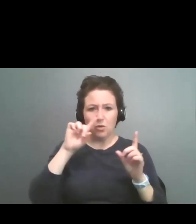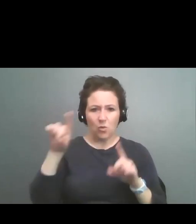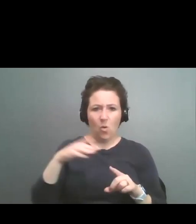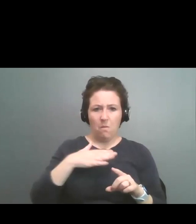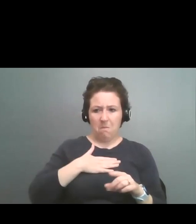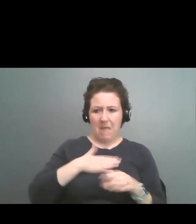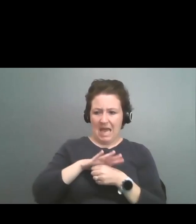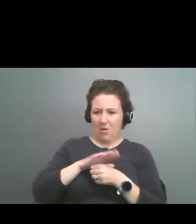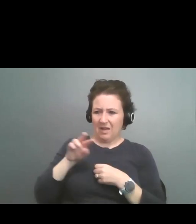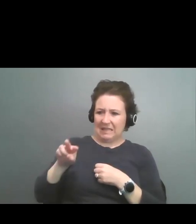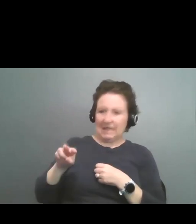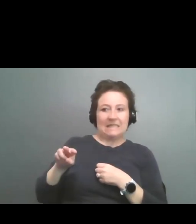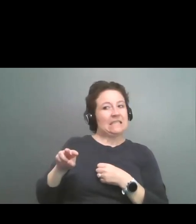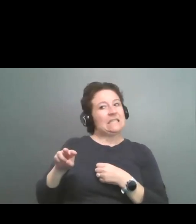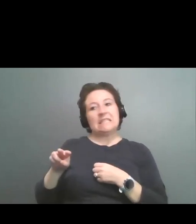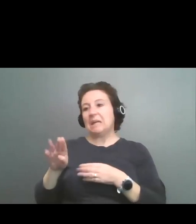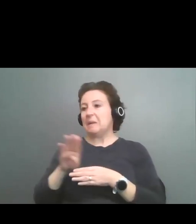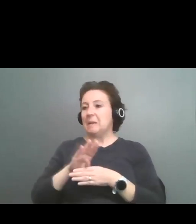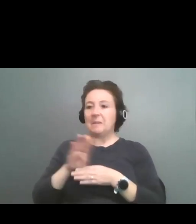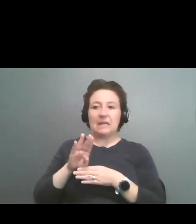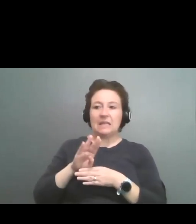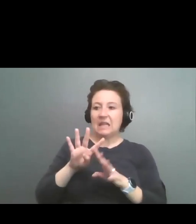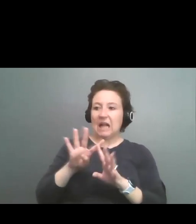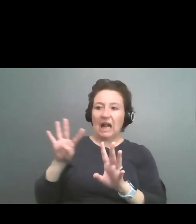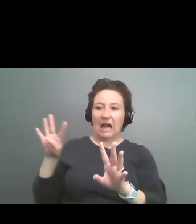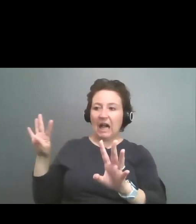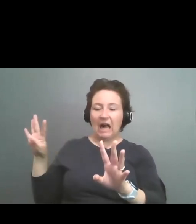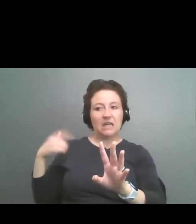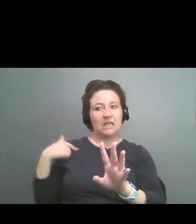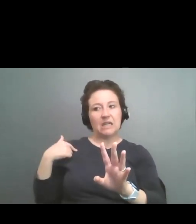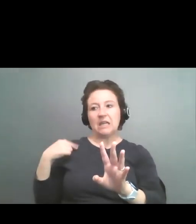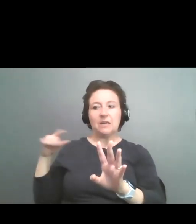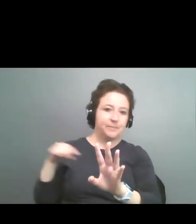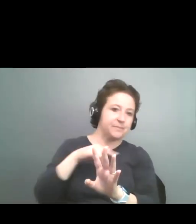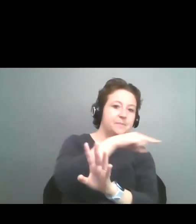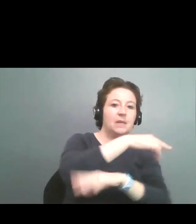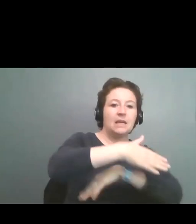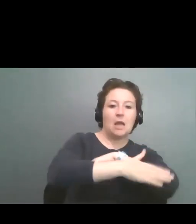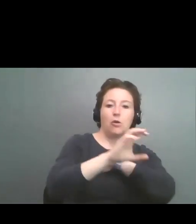place and realize that the line is too long.